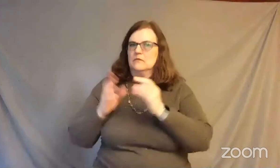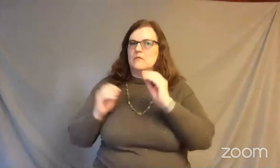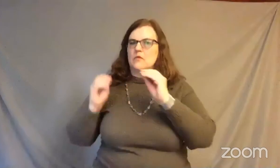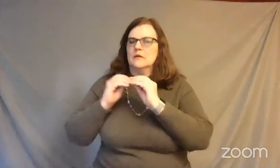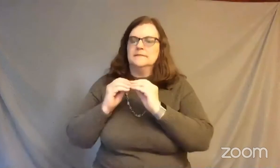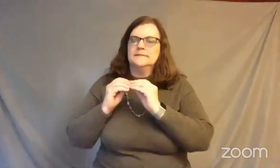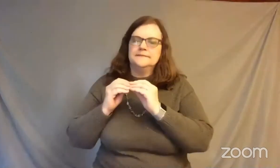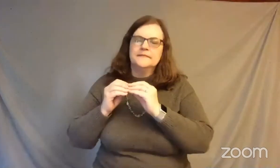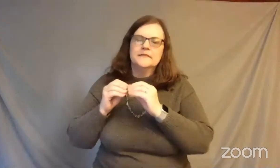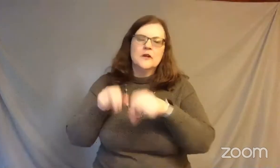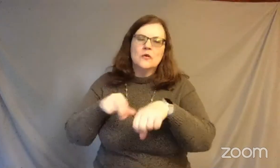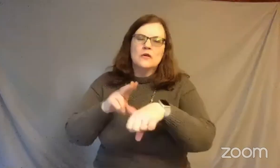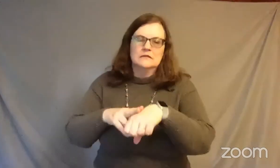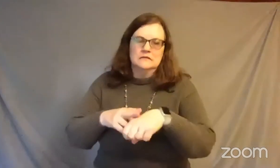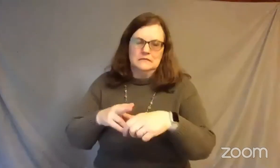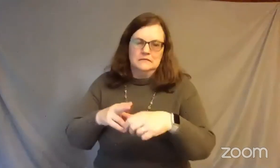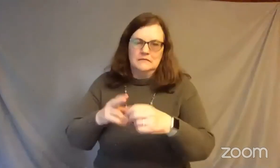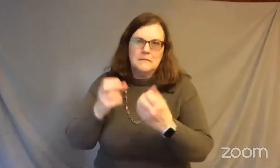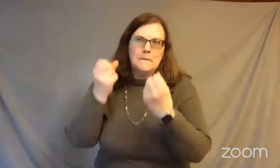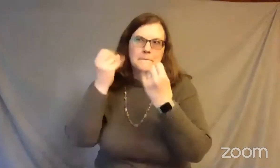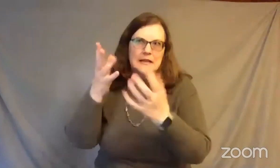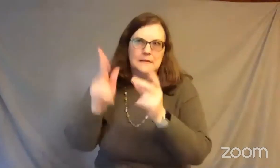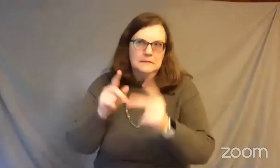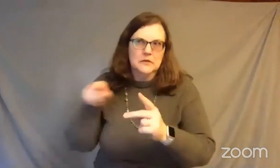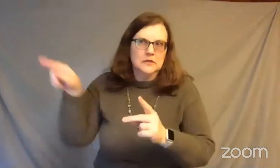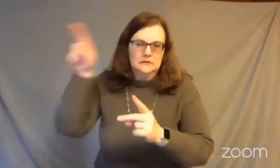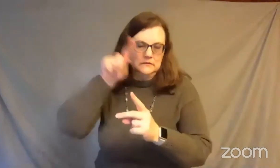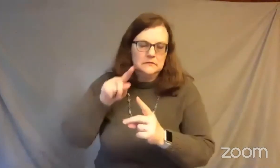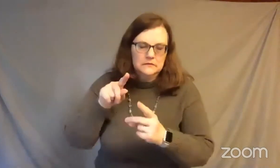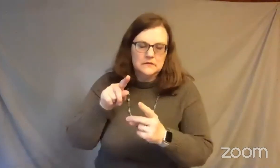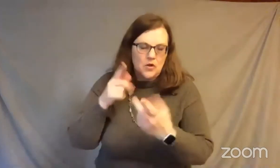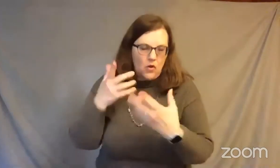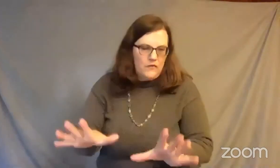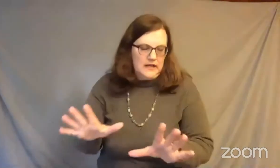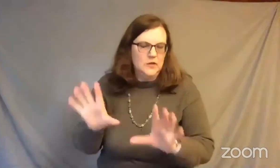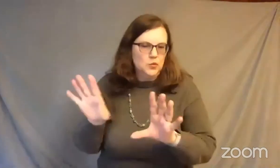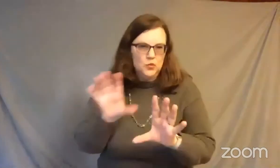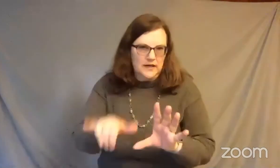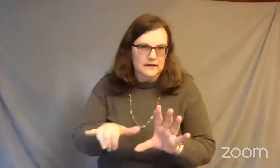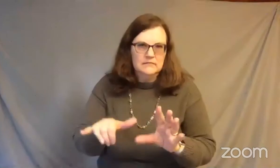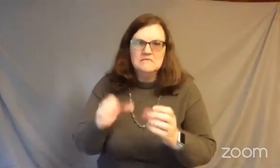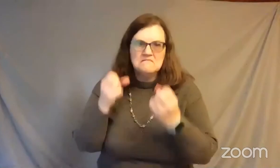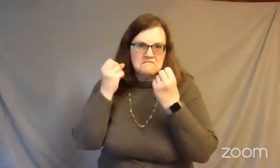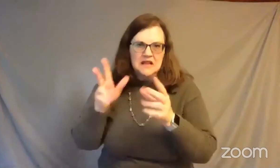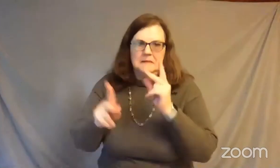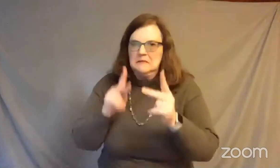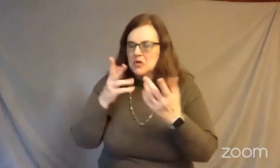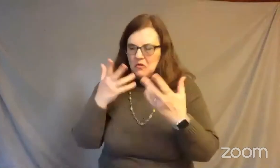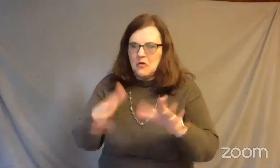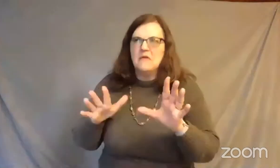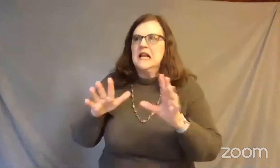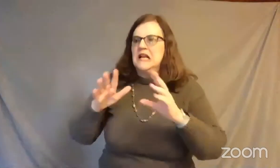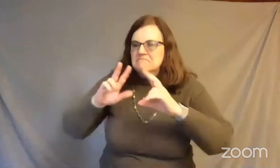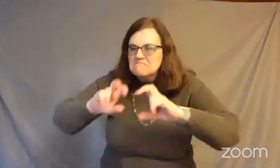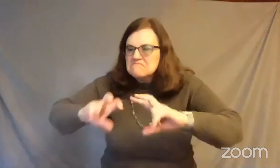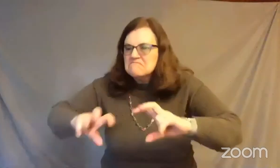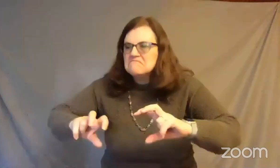Spoken language research can do well if they do more research on gesture. Of course, there are many people that are currently doing